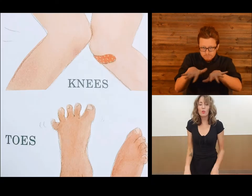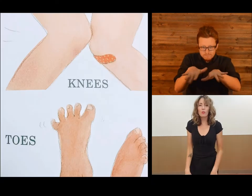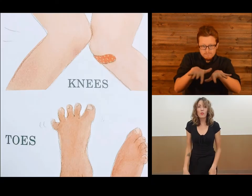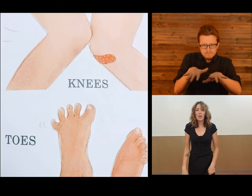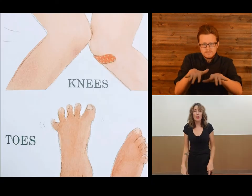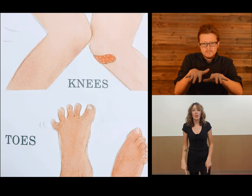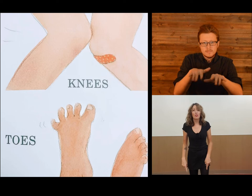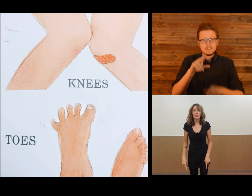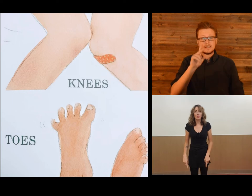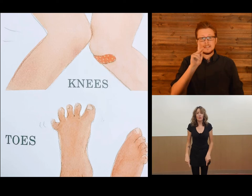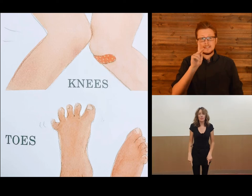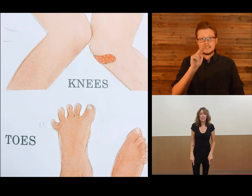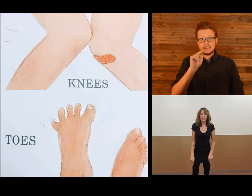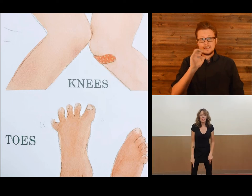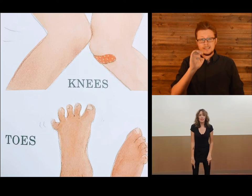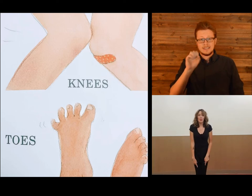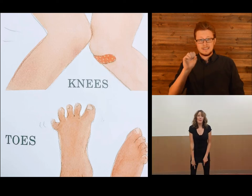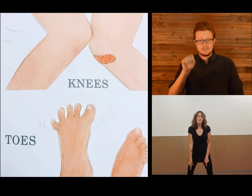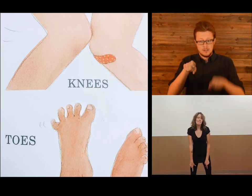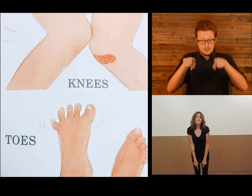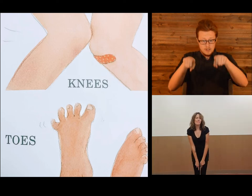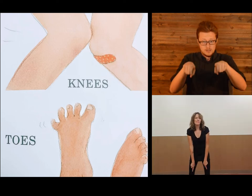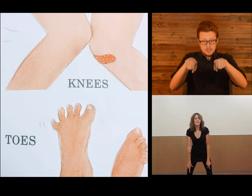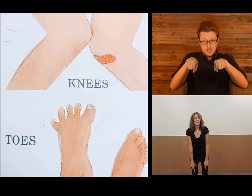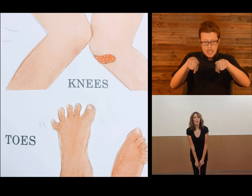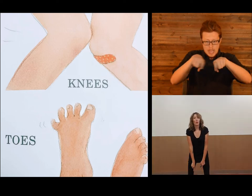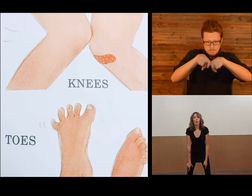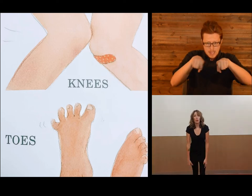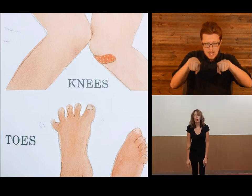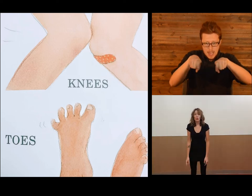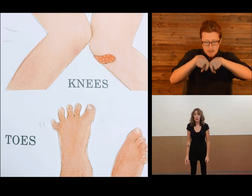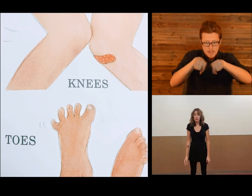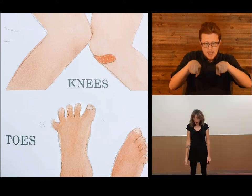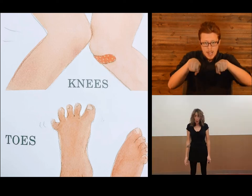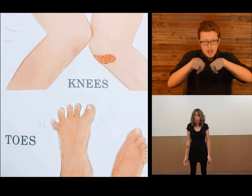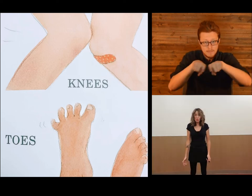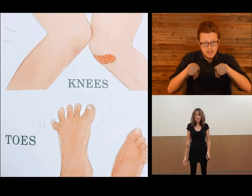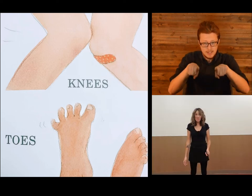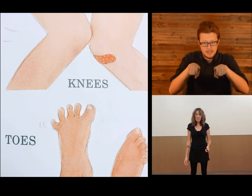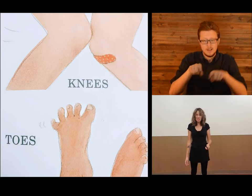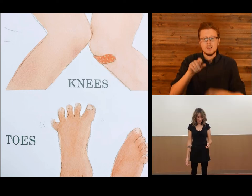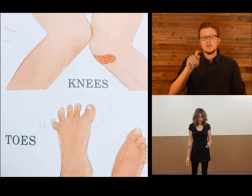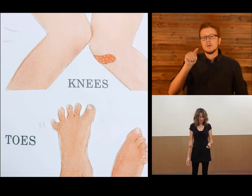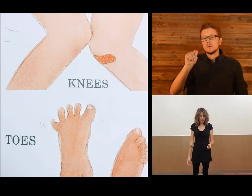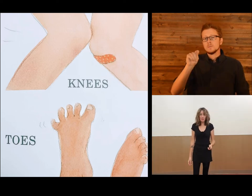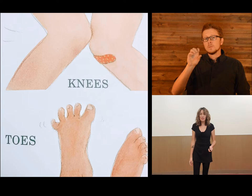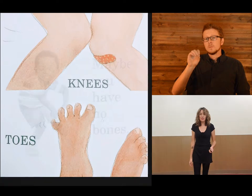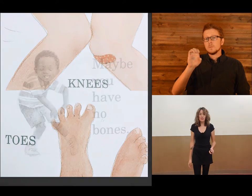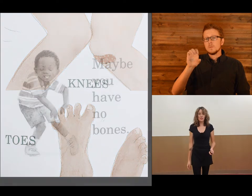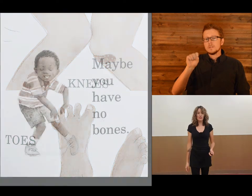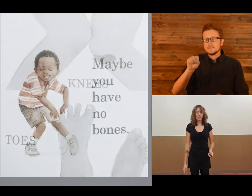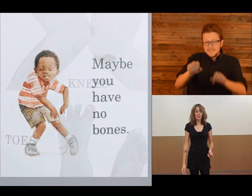Can you move your knees or your toes?